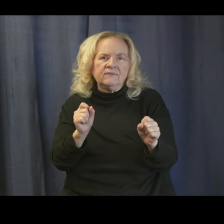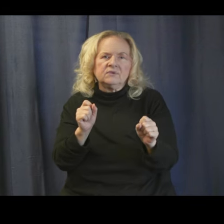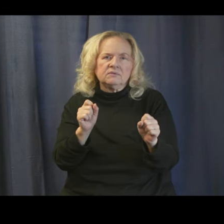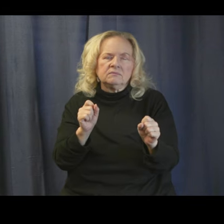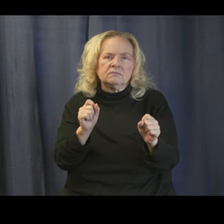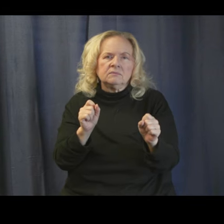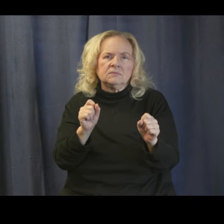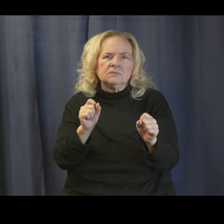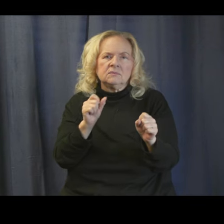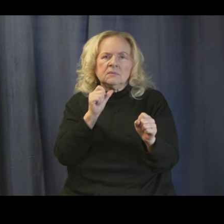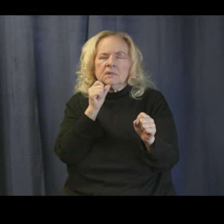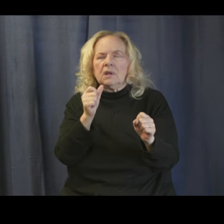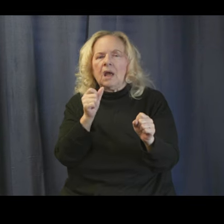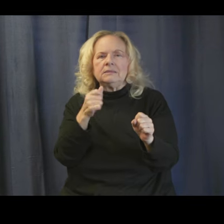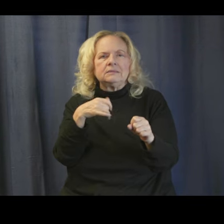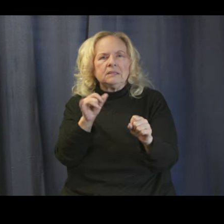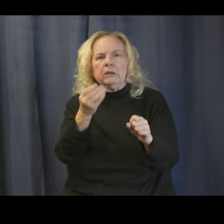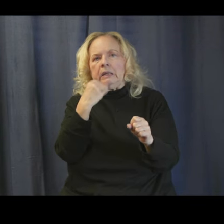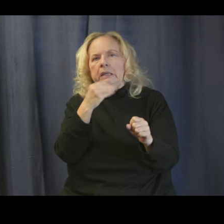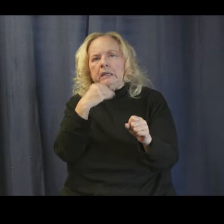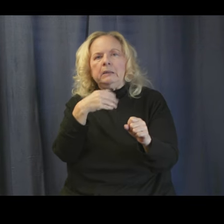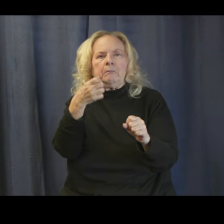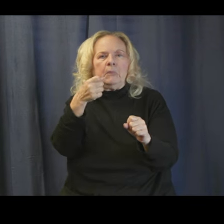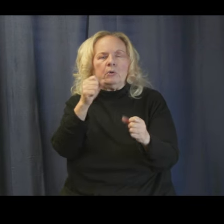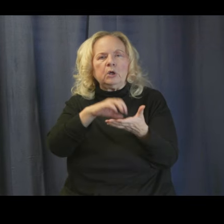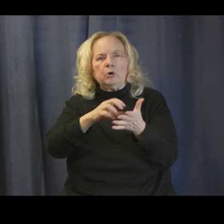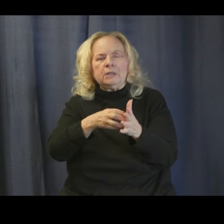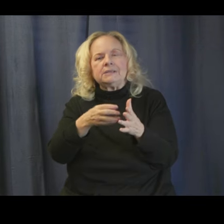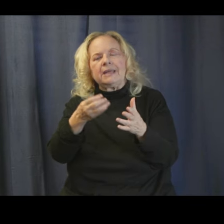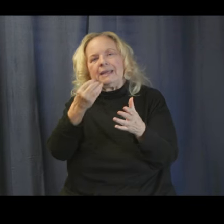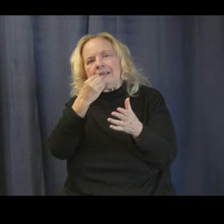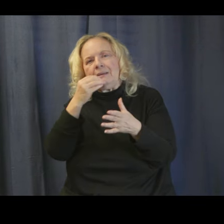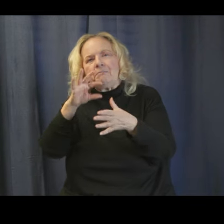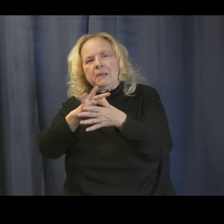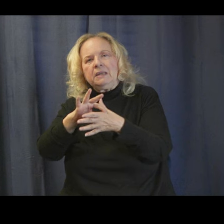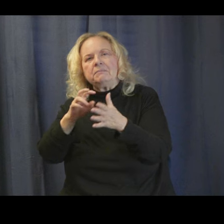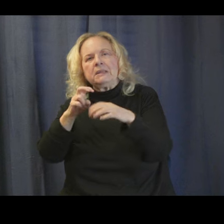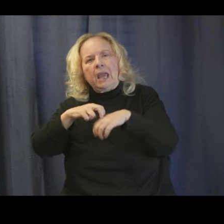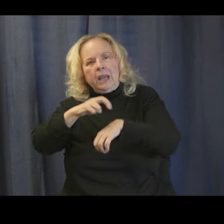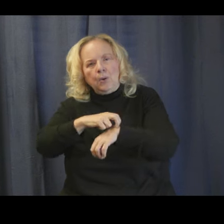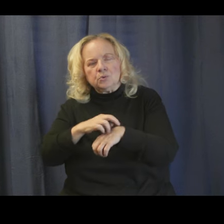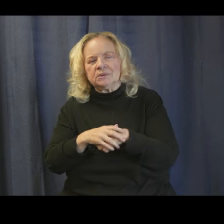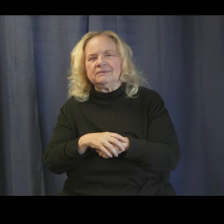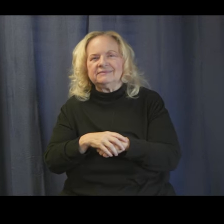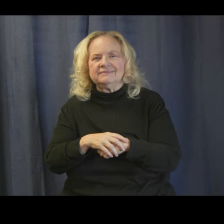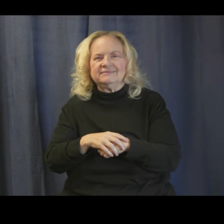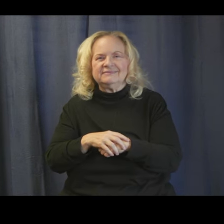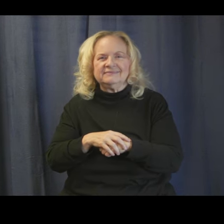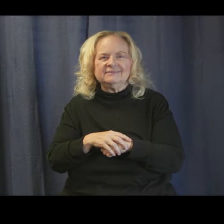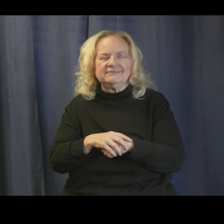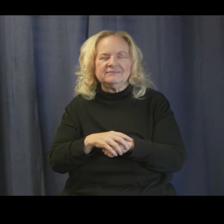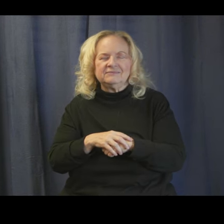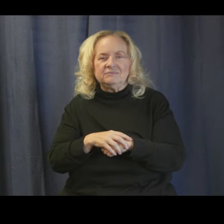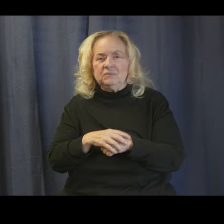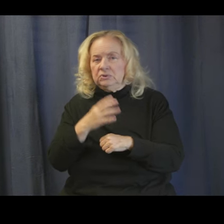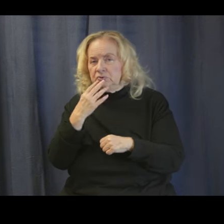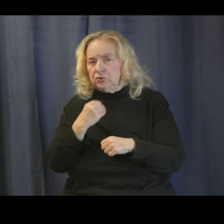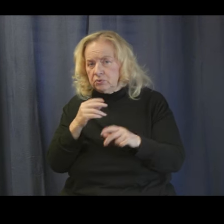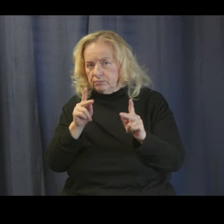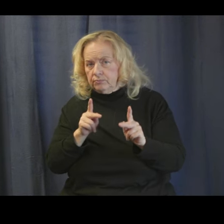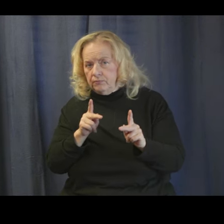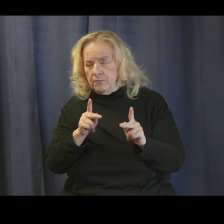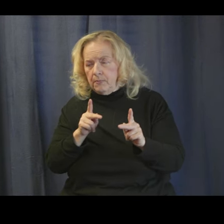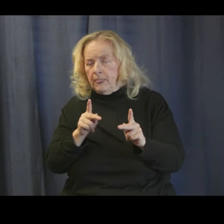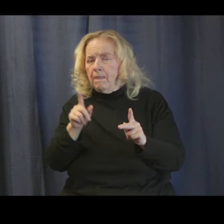saved. So they're not still on milk and cookies. They can graduate to meat and potatoes. Now, a